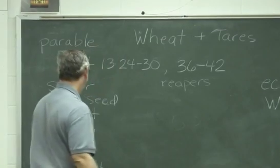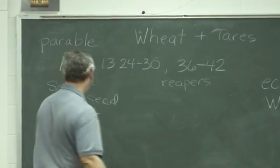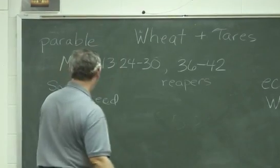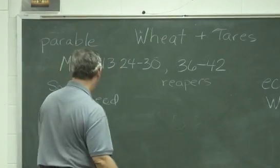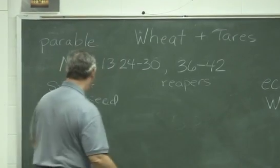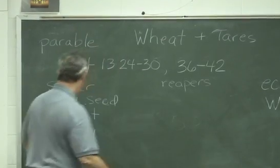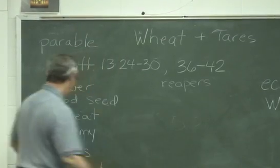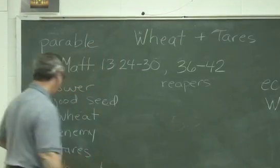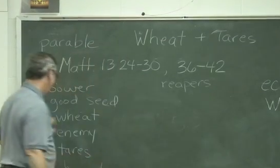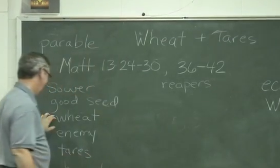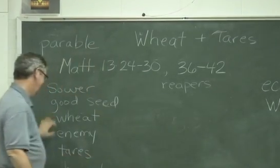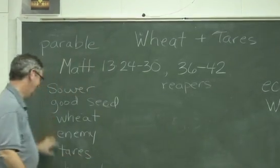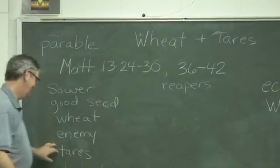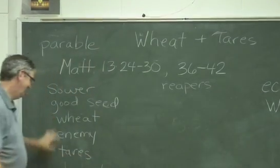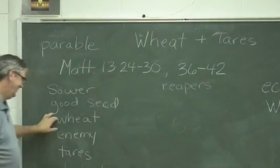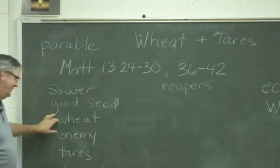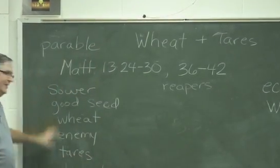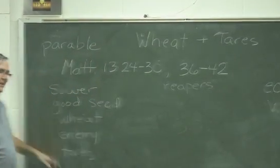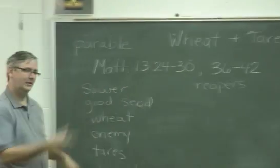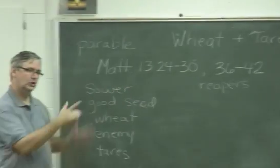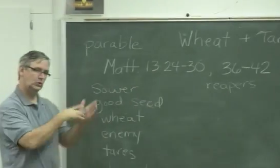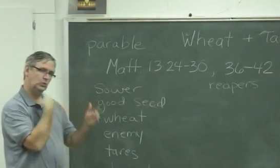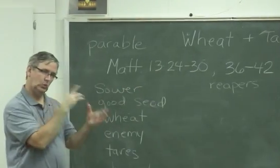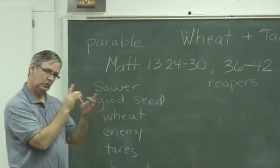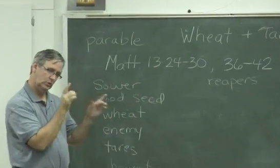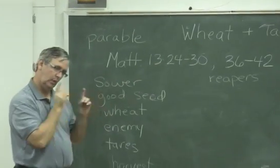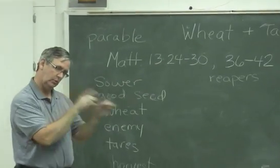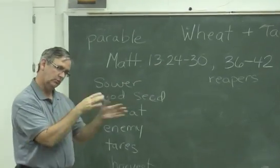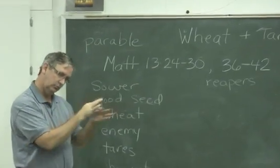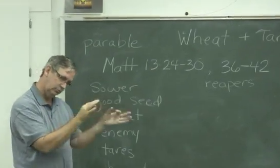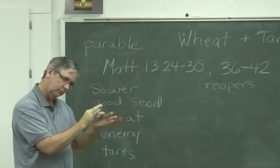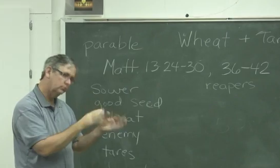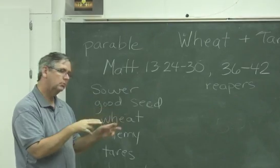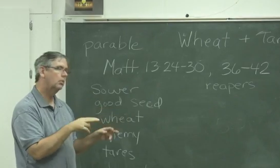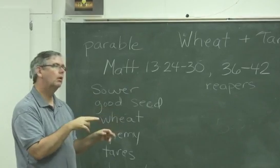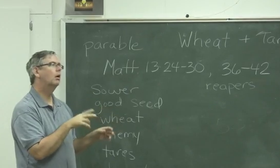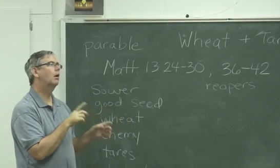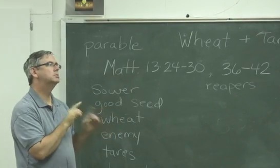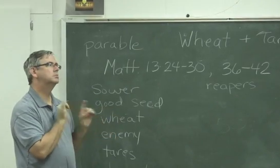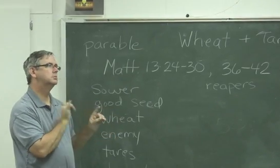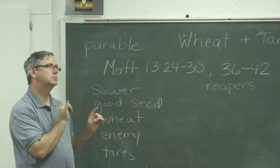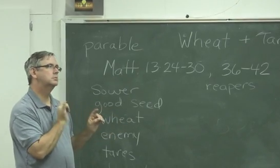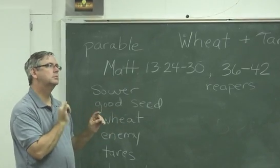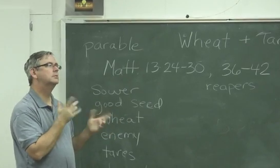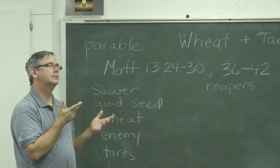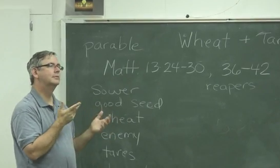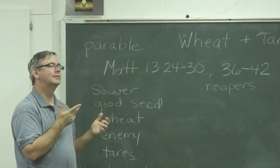his and who's not his. story to the